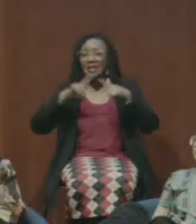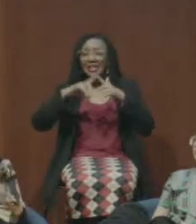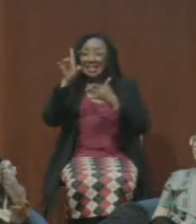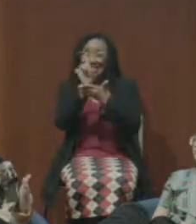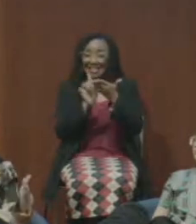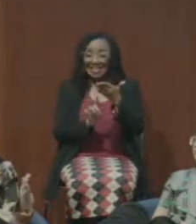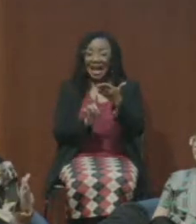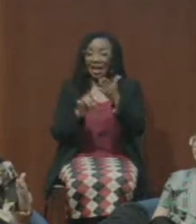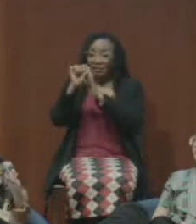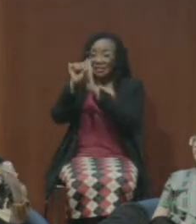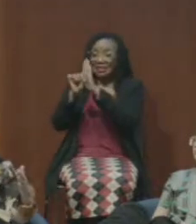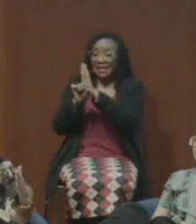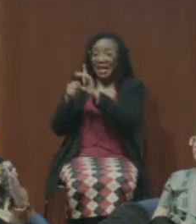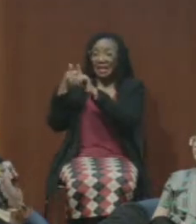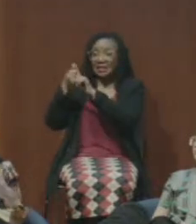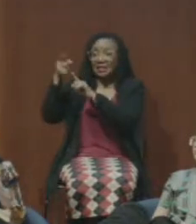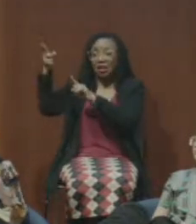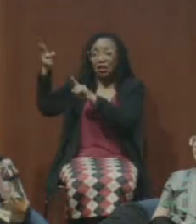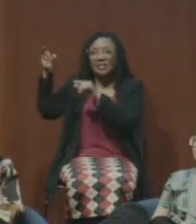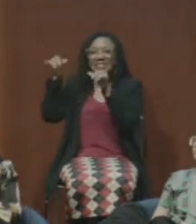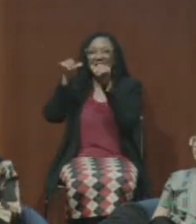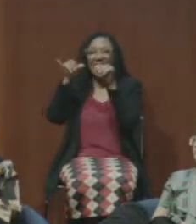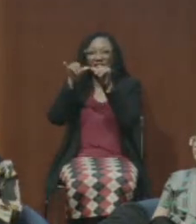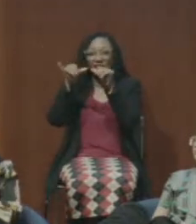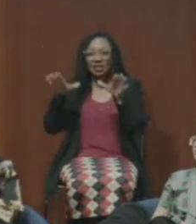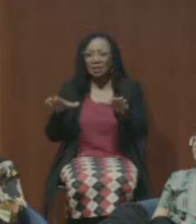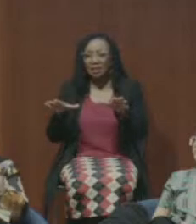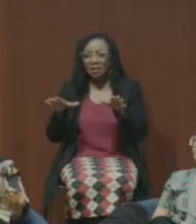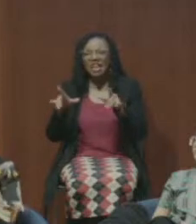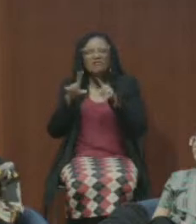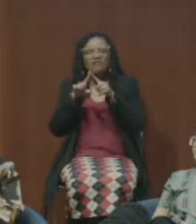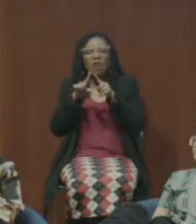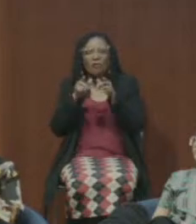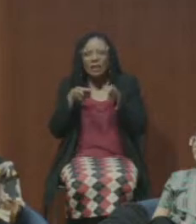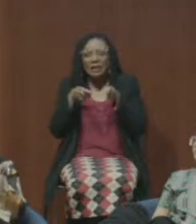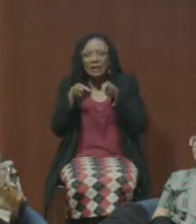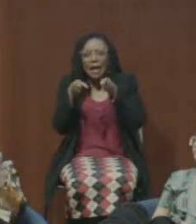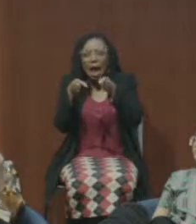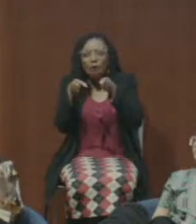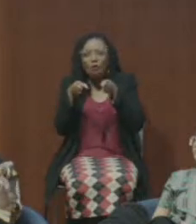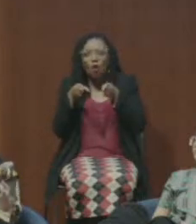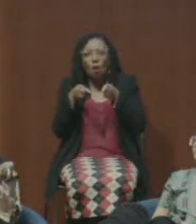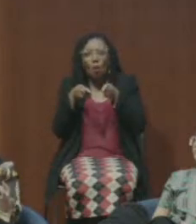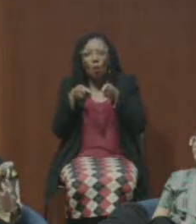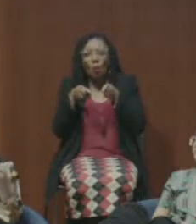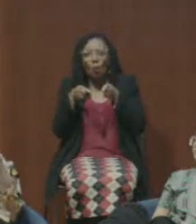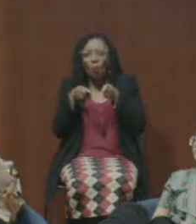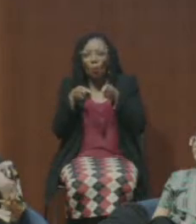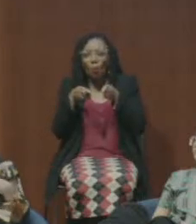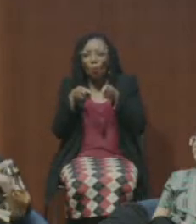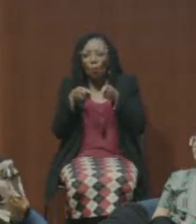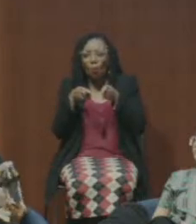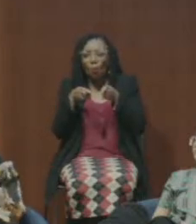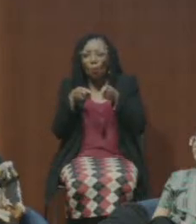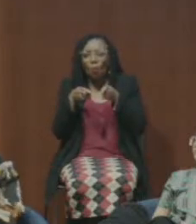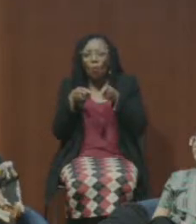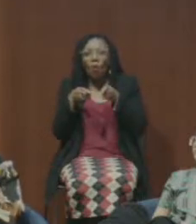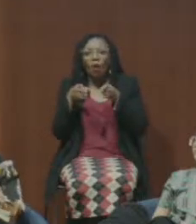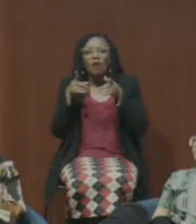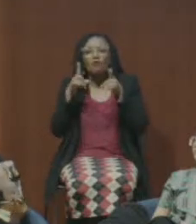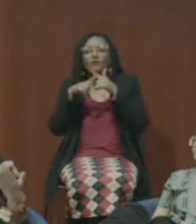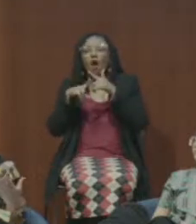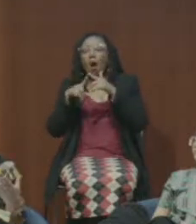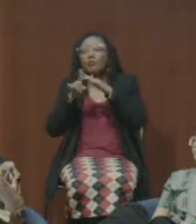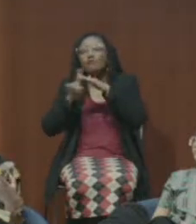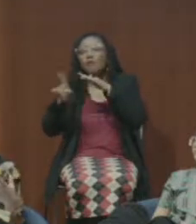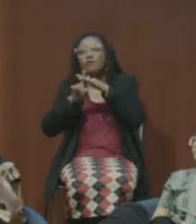of the streets in Jenin, it was very narrow streets from refugee camps.